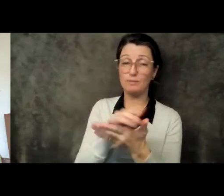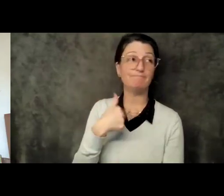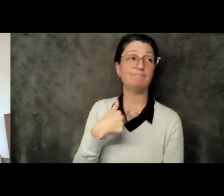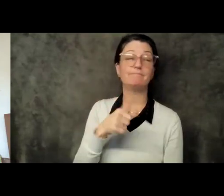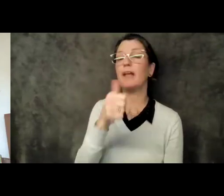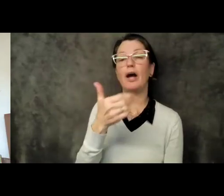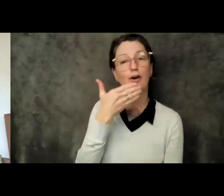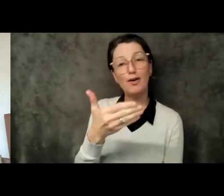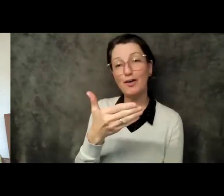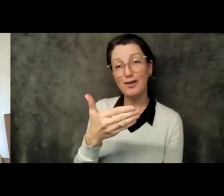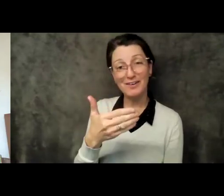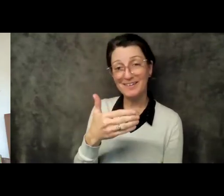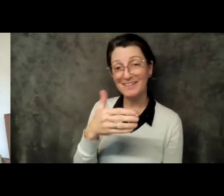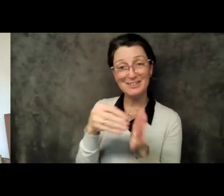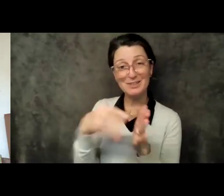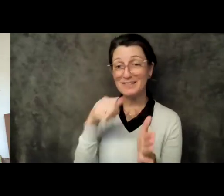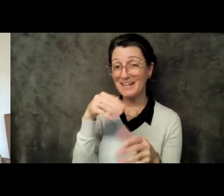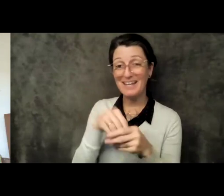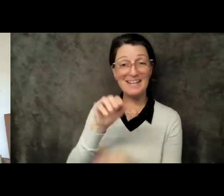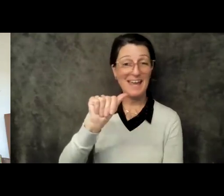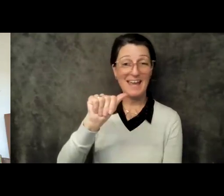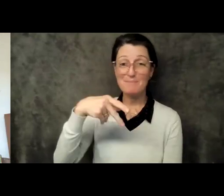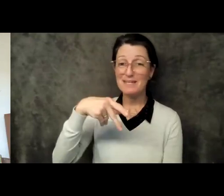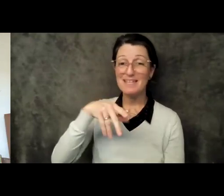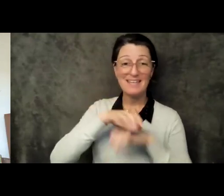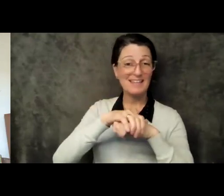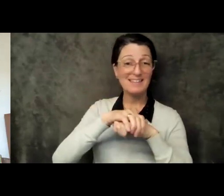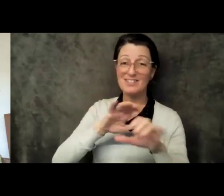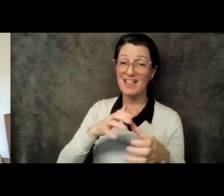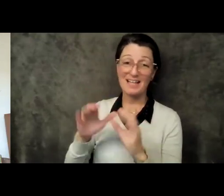AP English classes. I failed most of my English classes. So